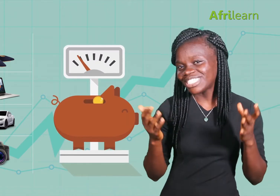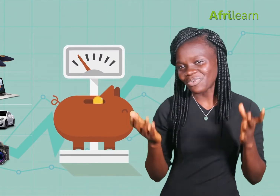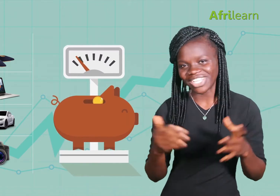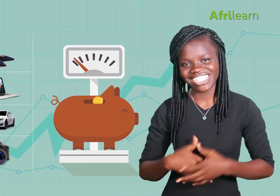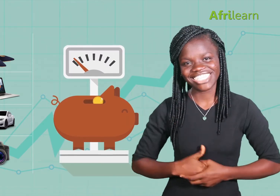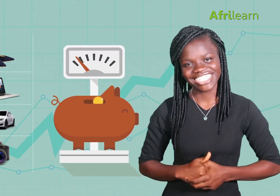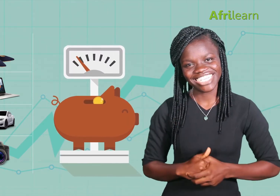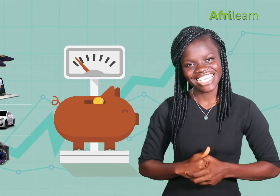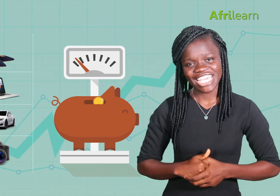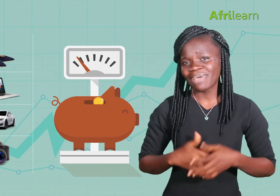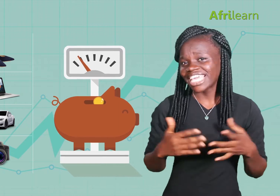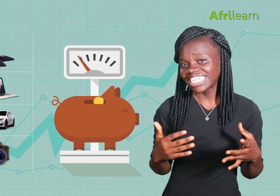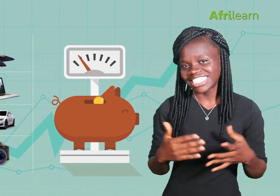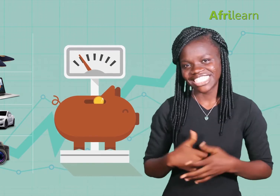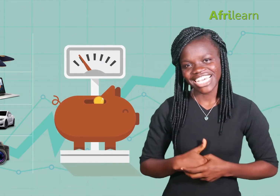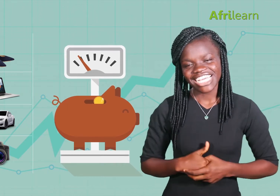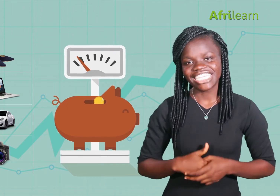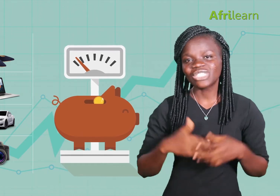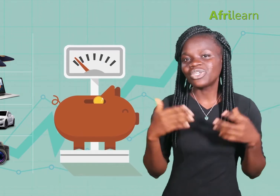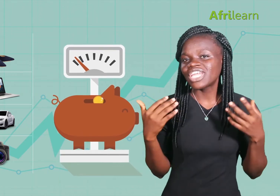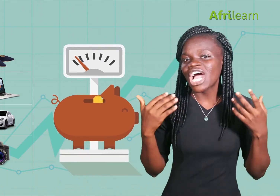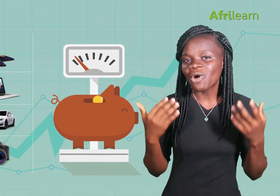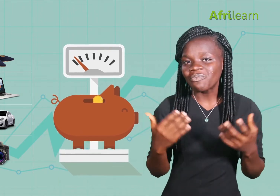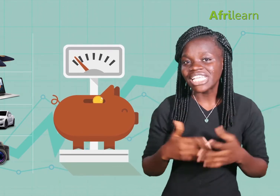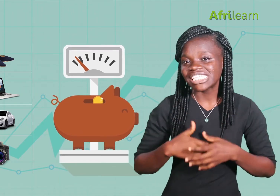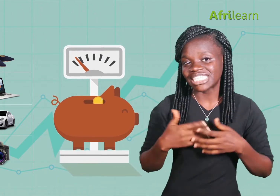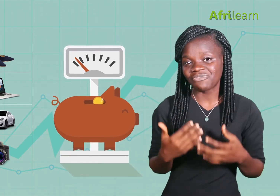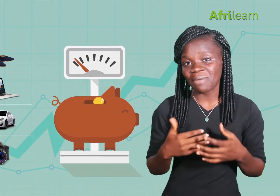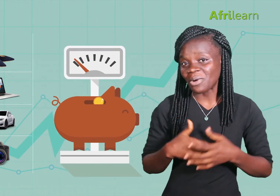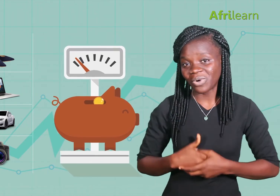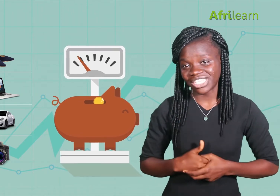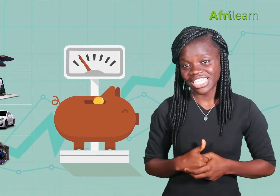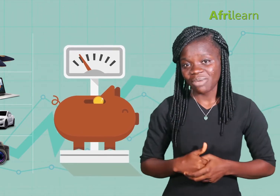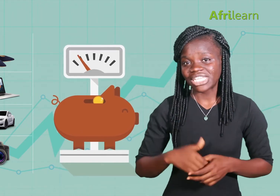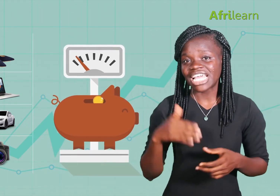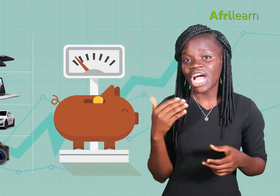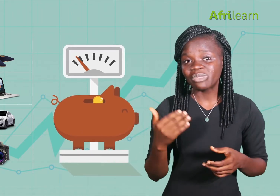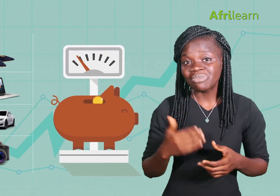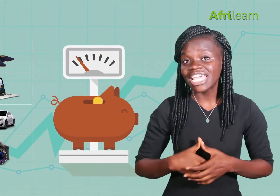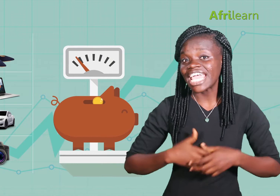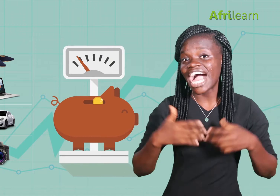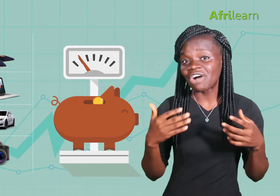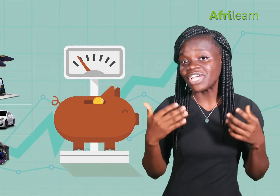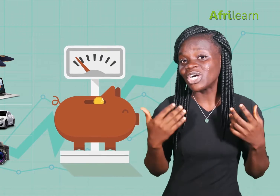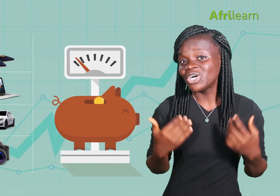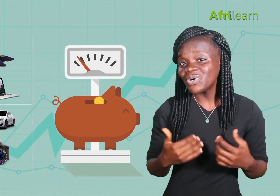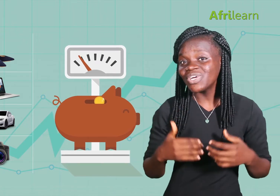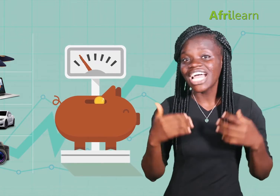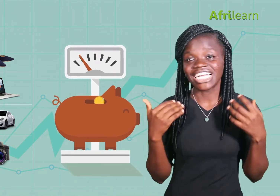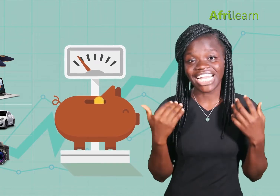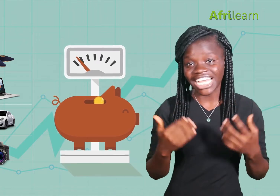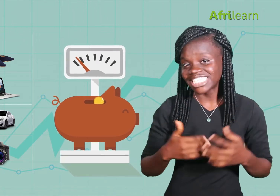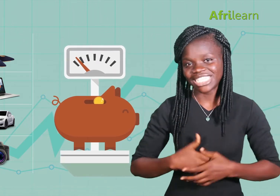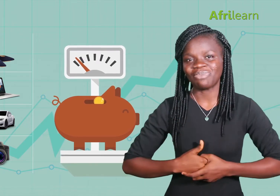all these wants. In my case, the list would not help me satisfy my wants, but it helped me have a